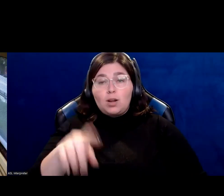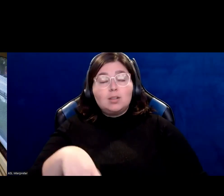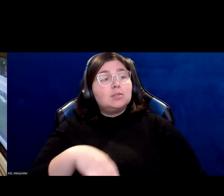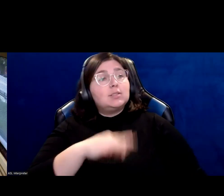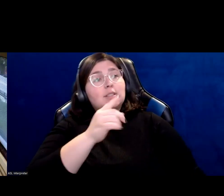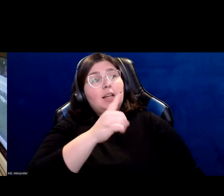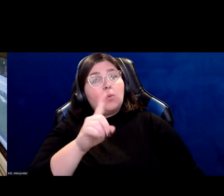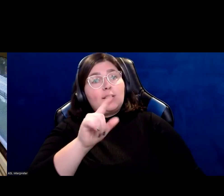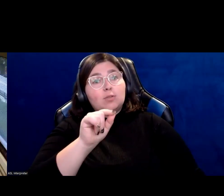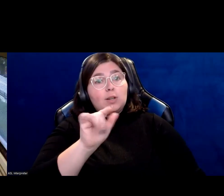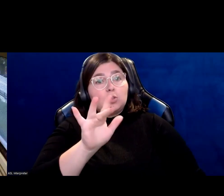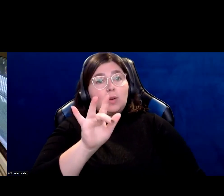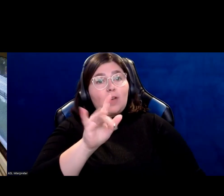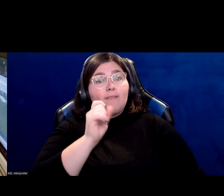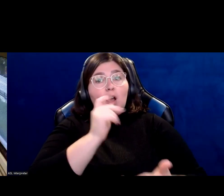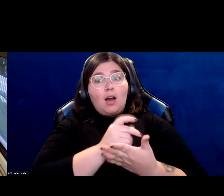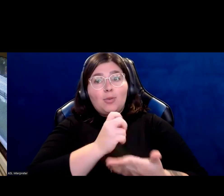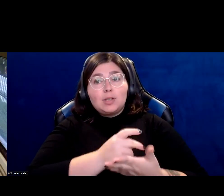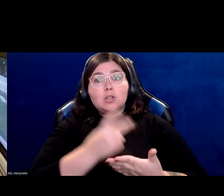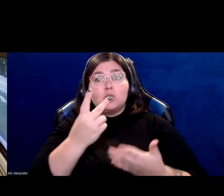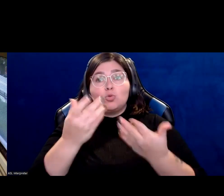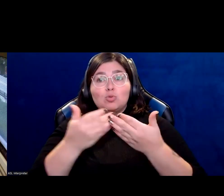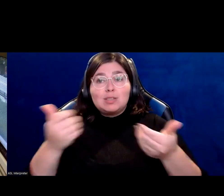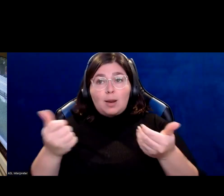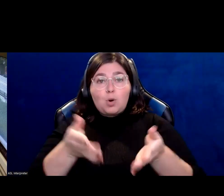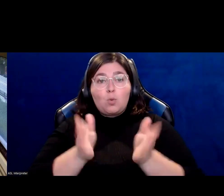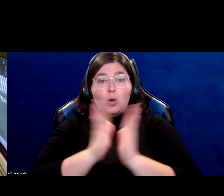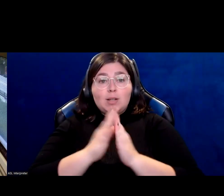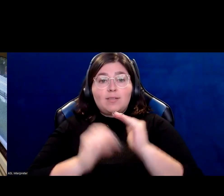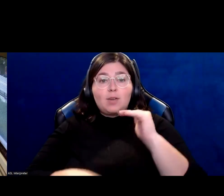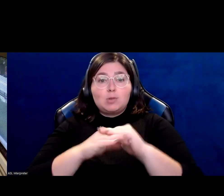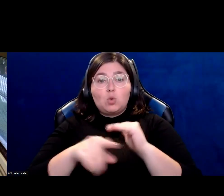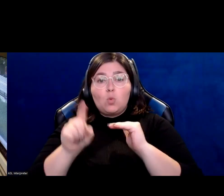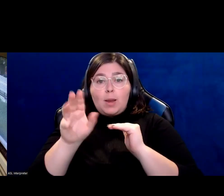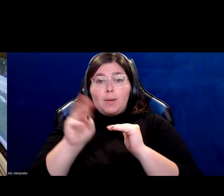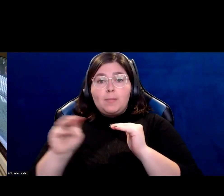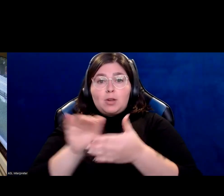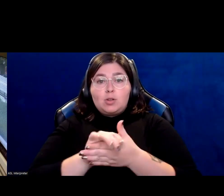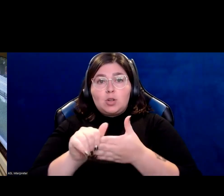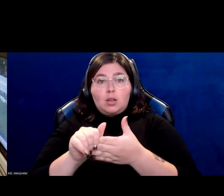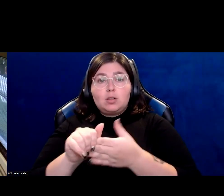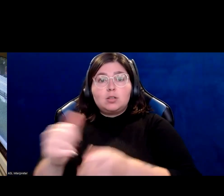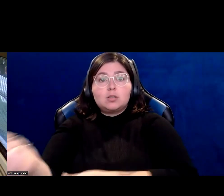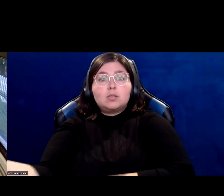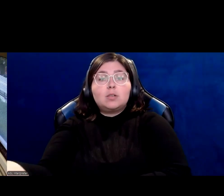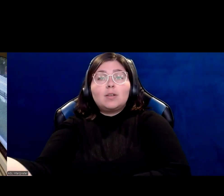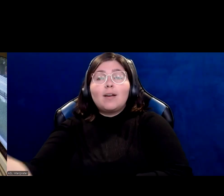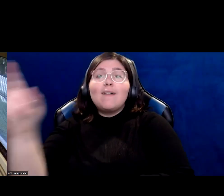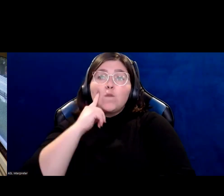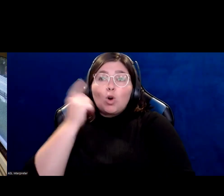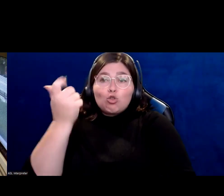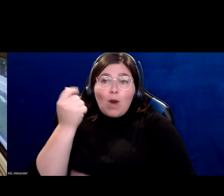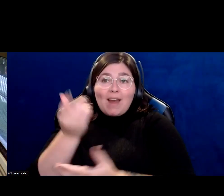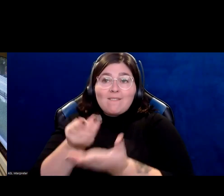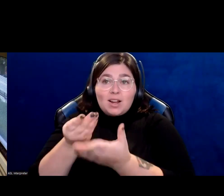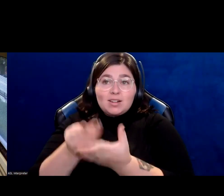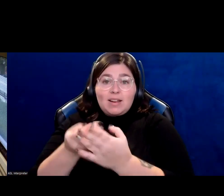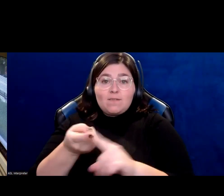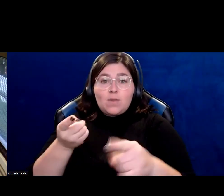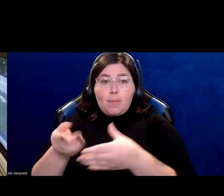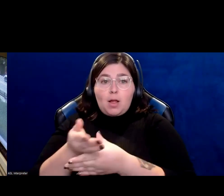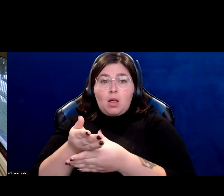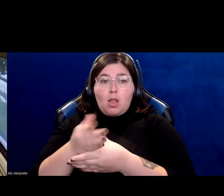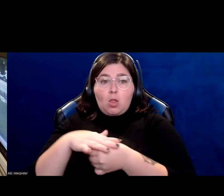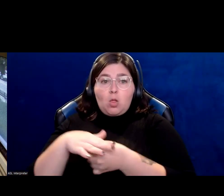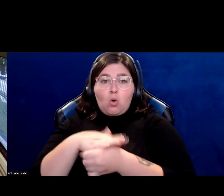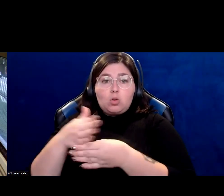2025, authorizing 2 separate requests of up to $1 million each for grant funding from a local share account